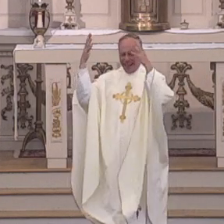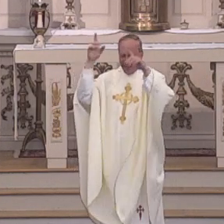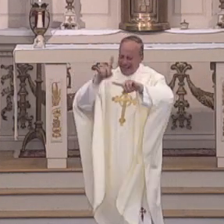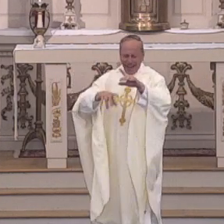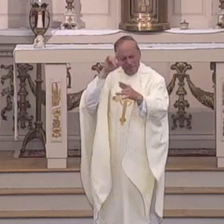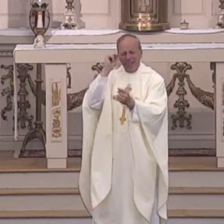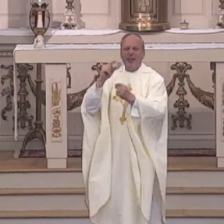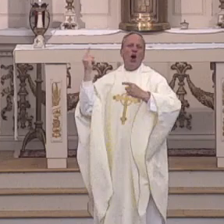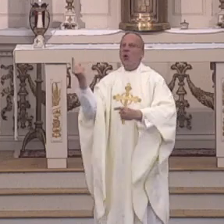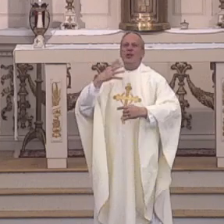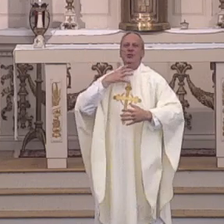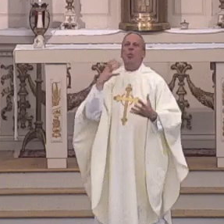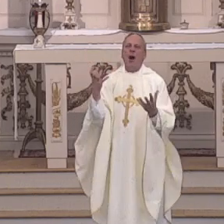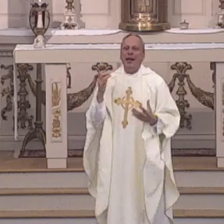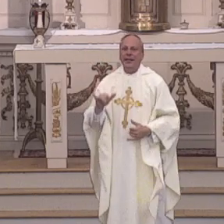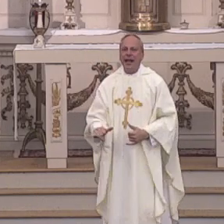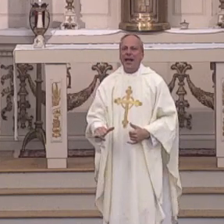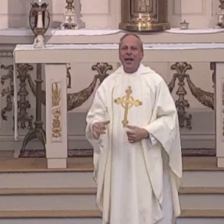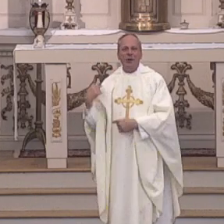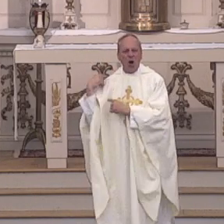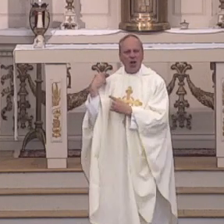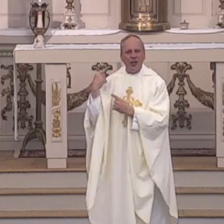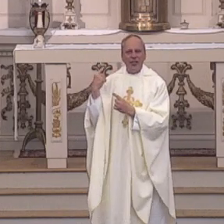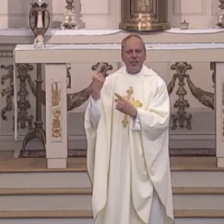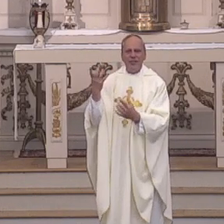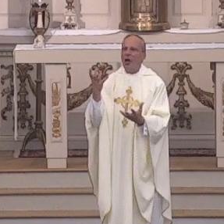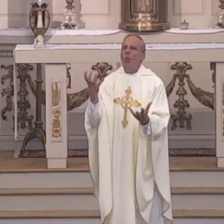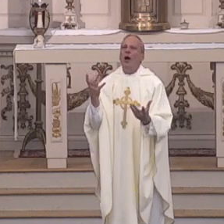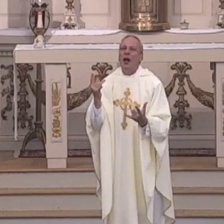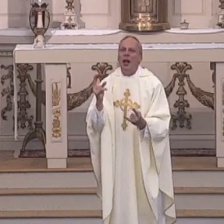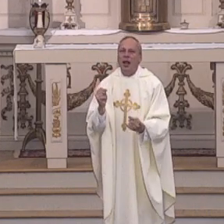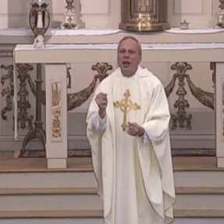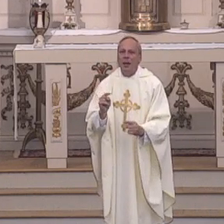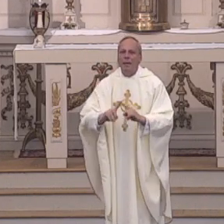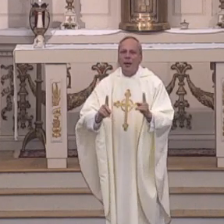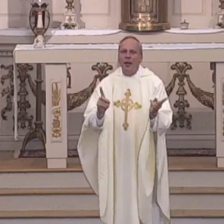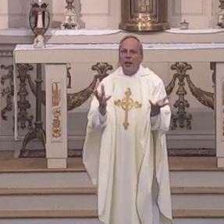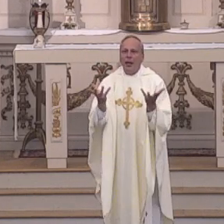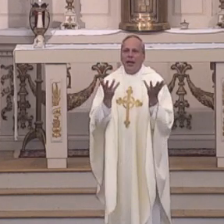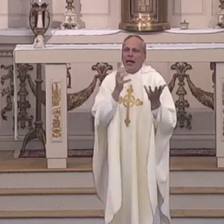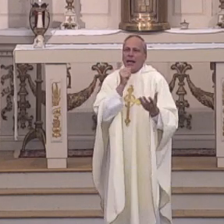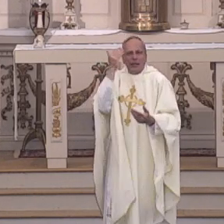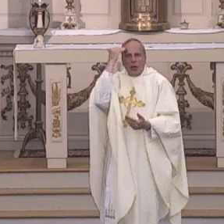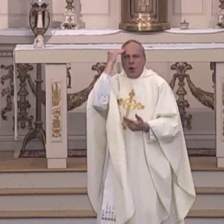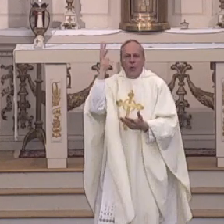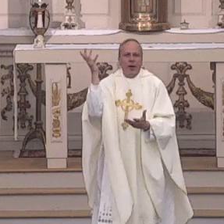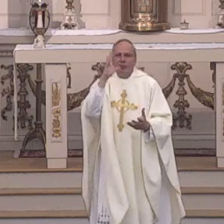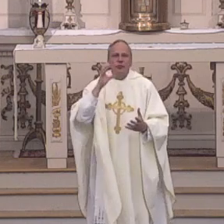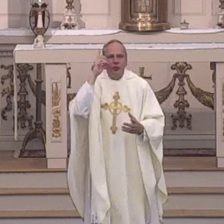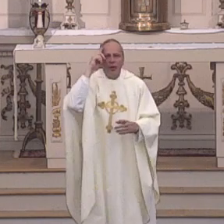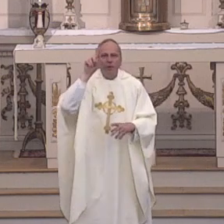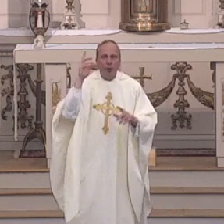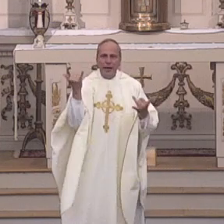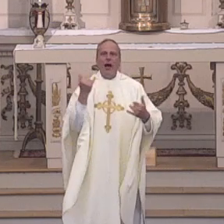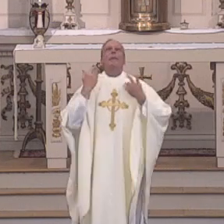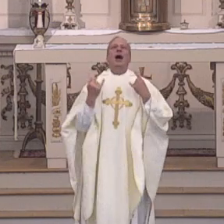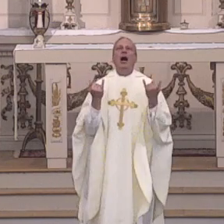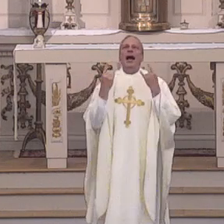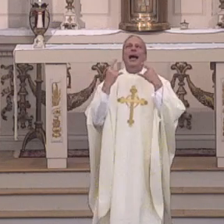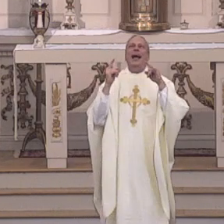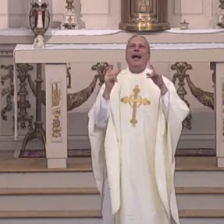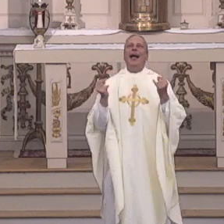so happy. I can't even believe it. All this time, this was what I wanted. This is what I was looking for, and I didn't know